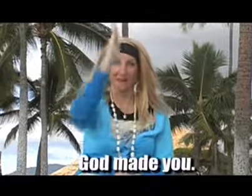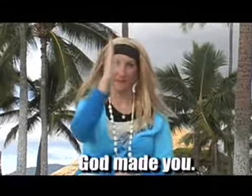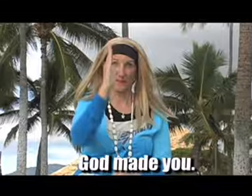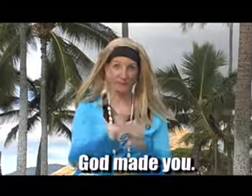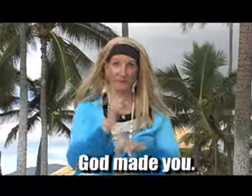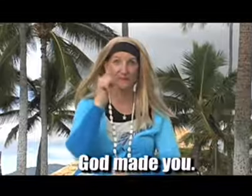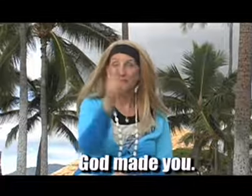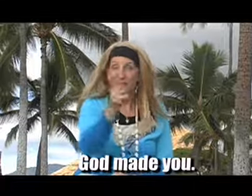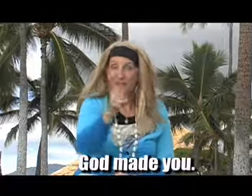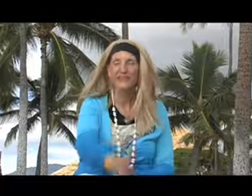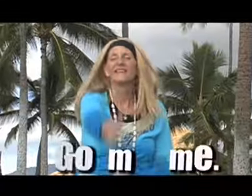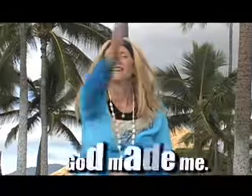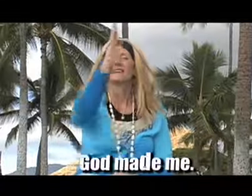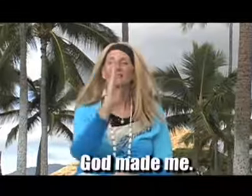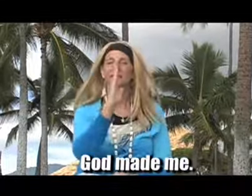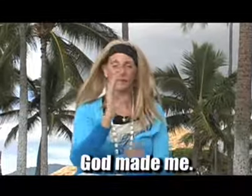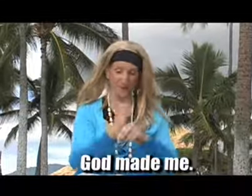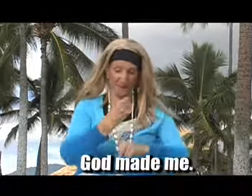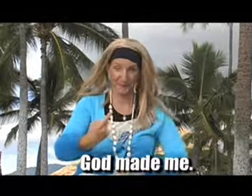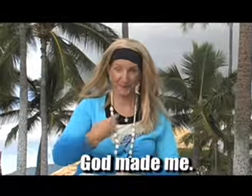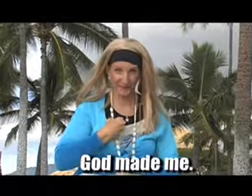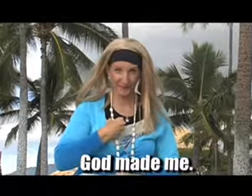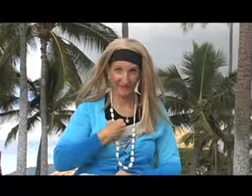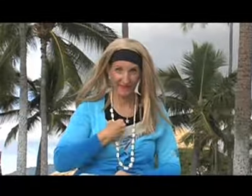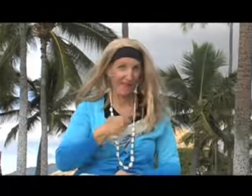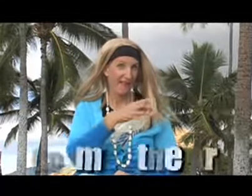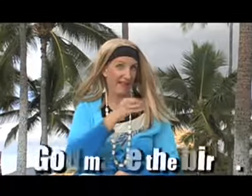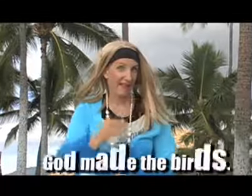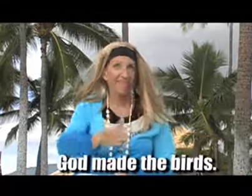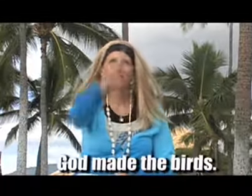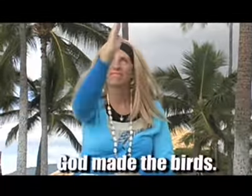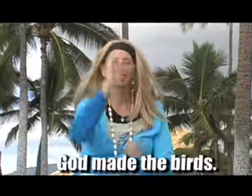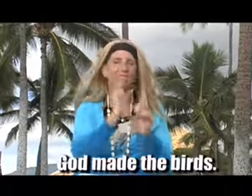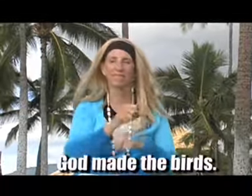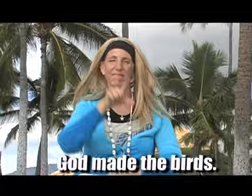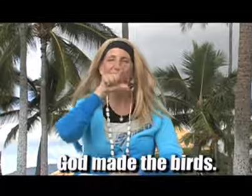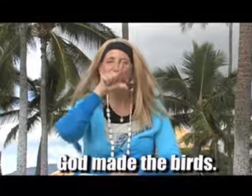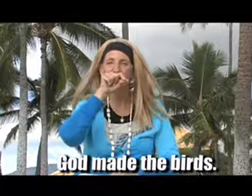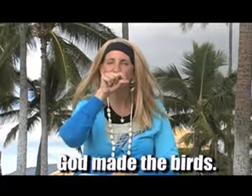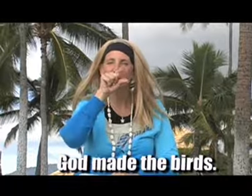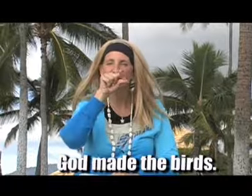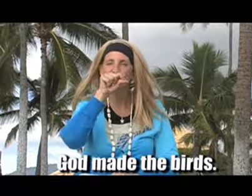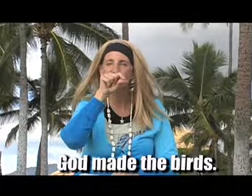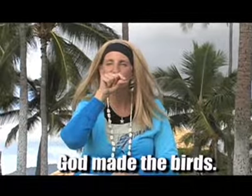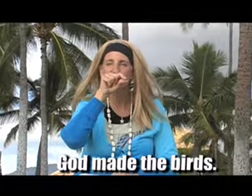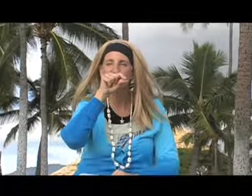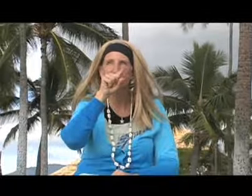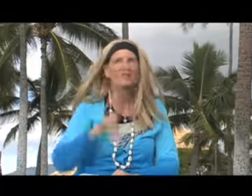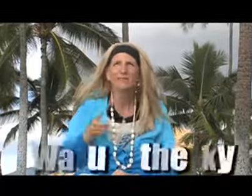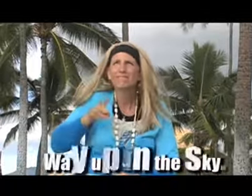birds. God made you. And God made me. And God made the birds.